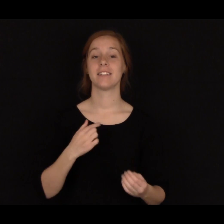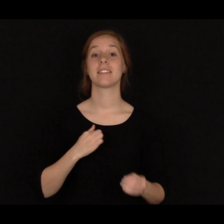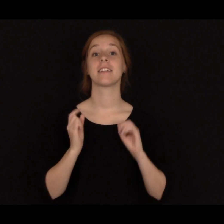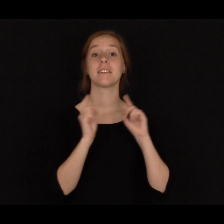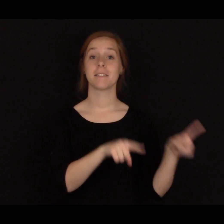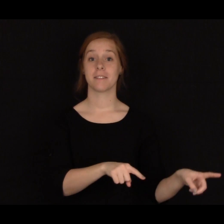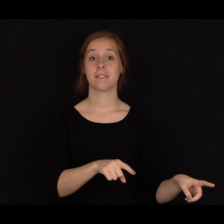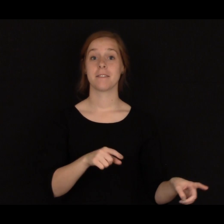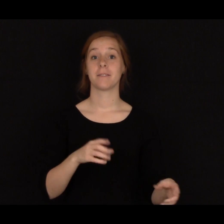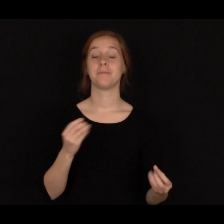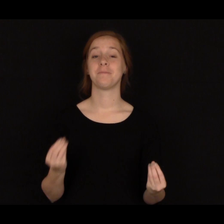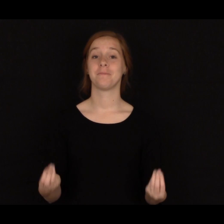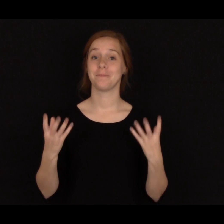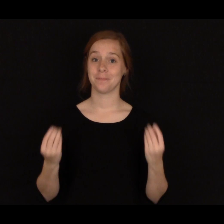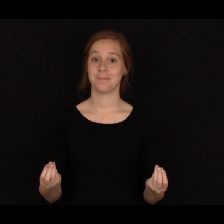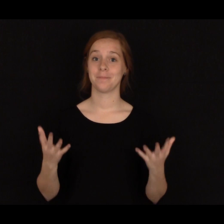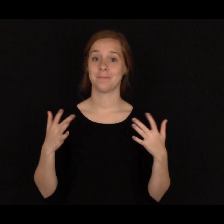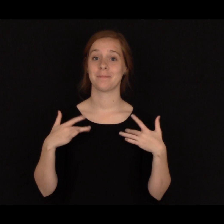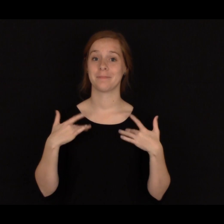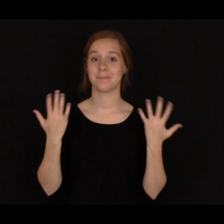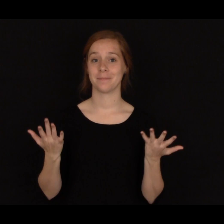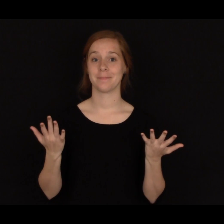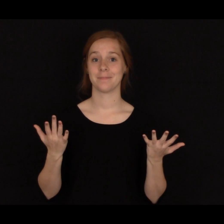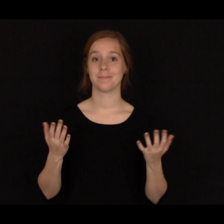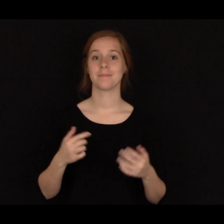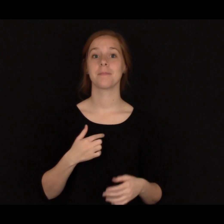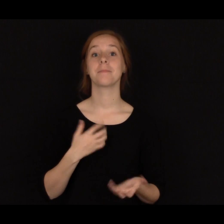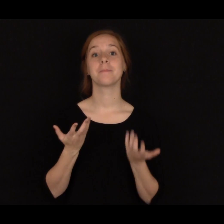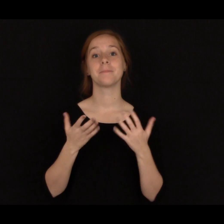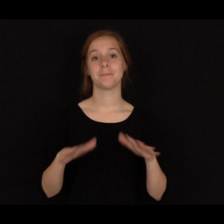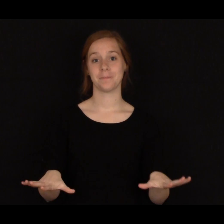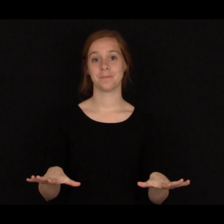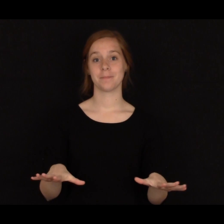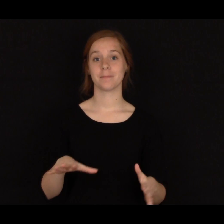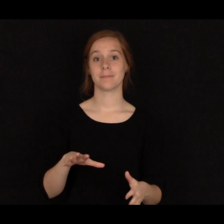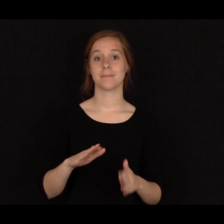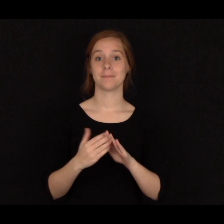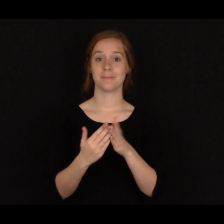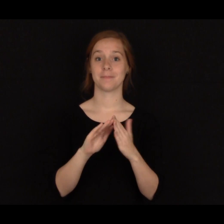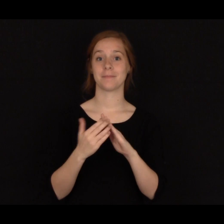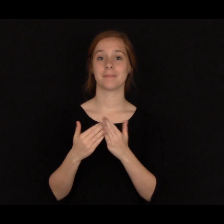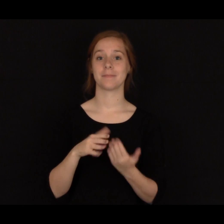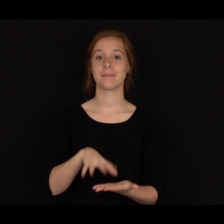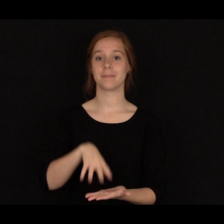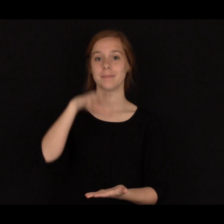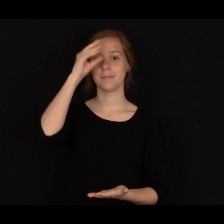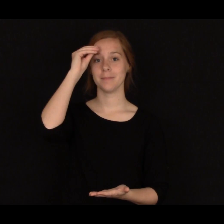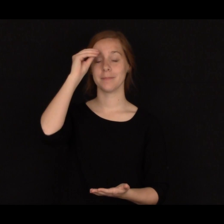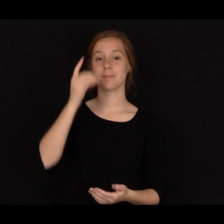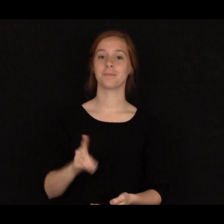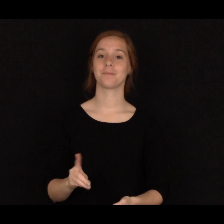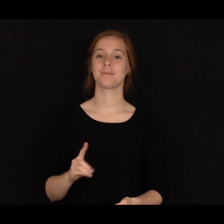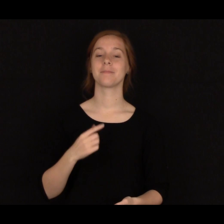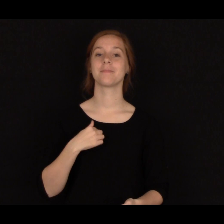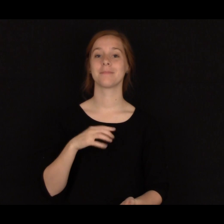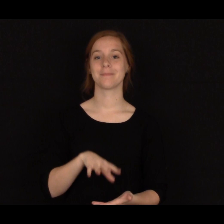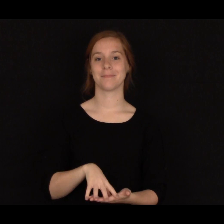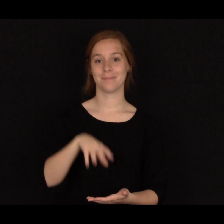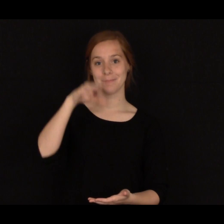During my class, I have gone to many events. I have completed community-based learning where